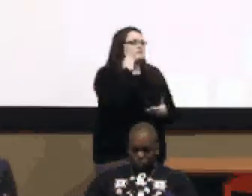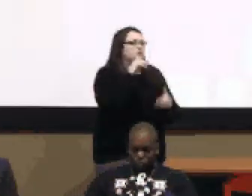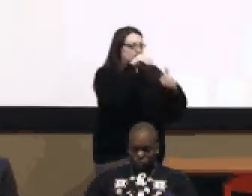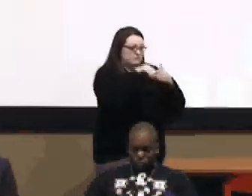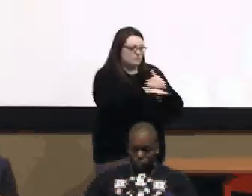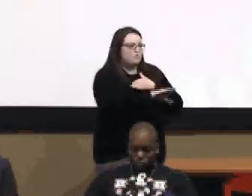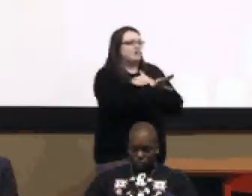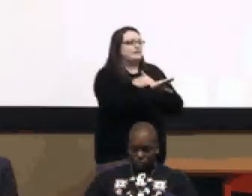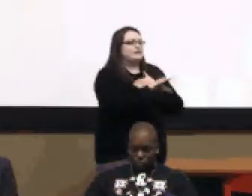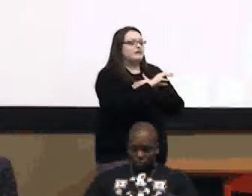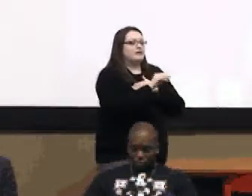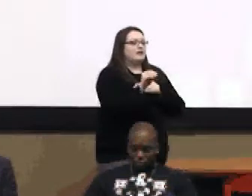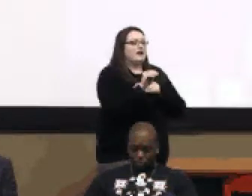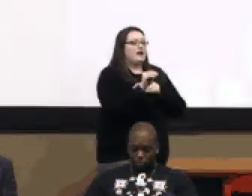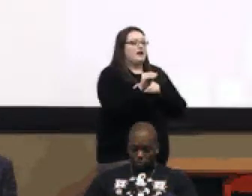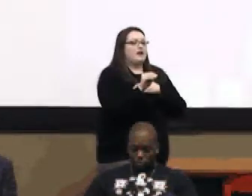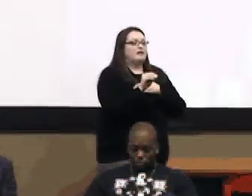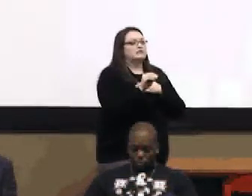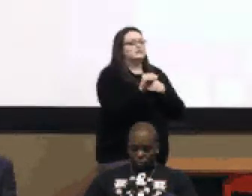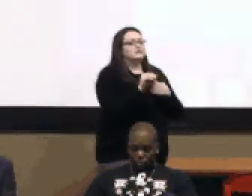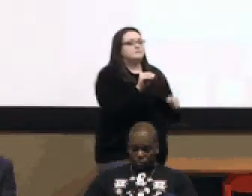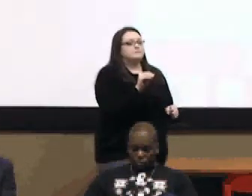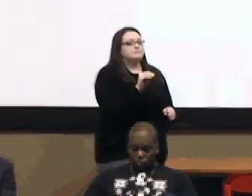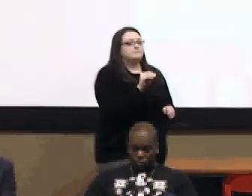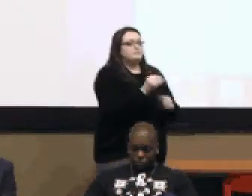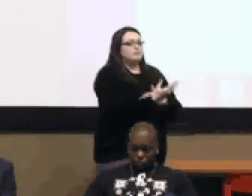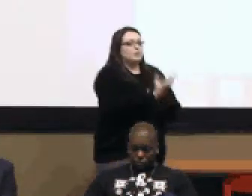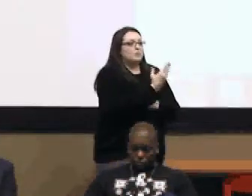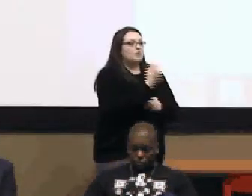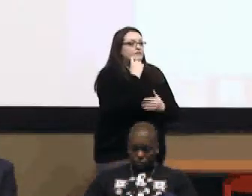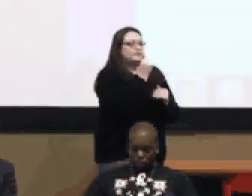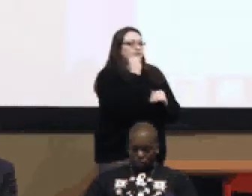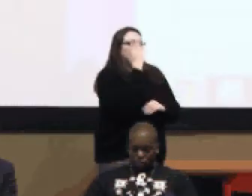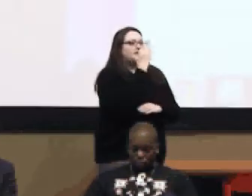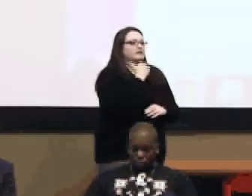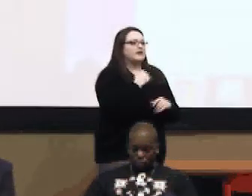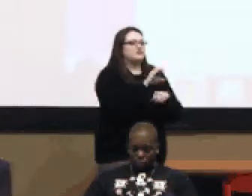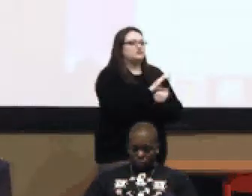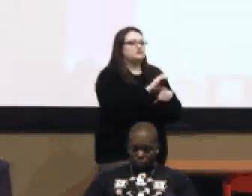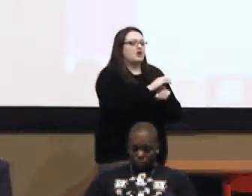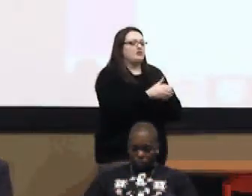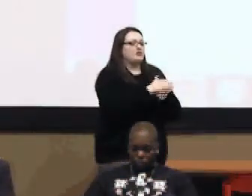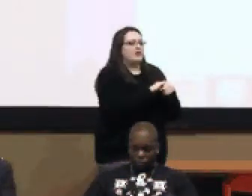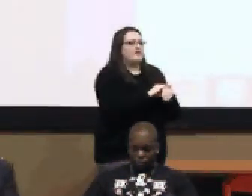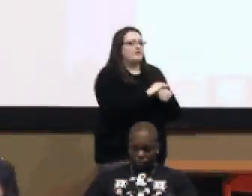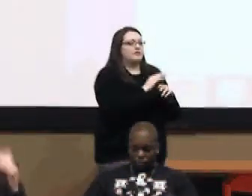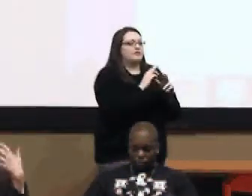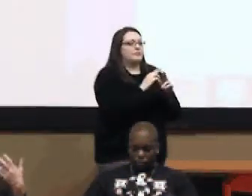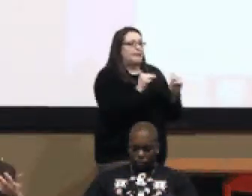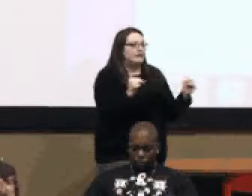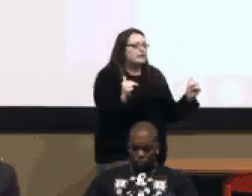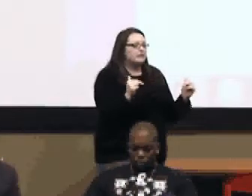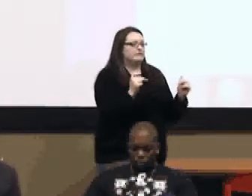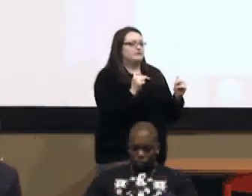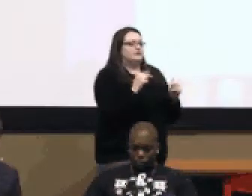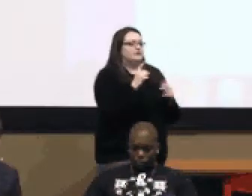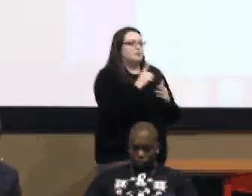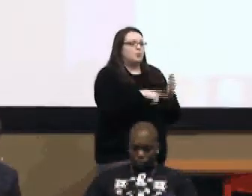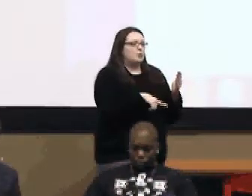walking in, and there's in the morning for breakfast, there's chocolate-covered bacon sort of frying up, right? Like, what is